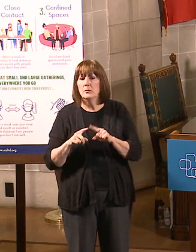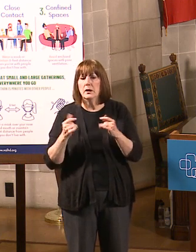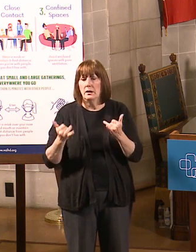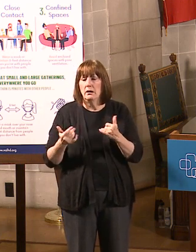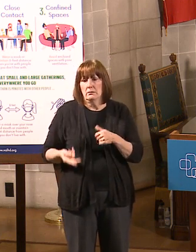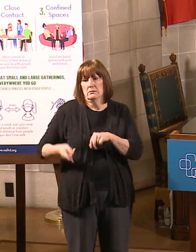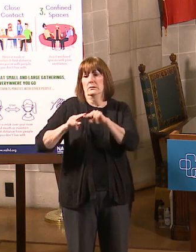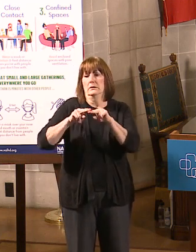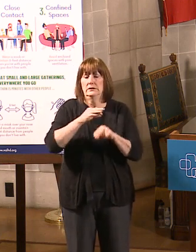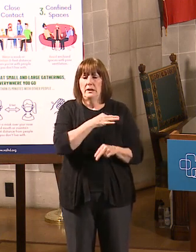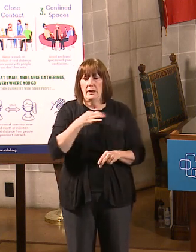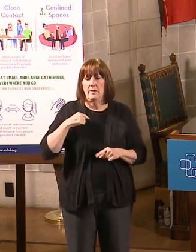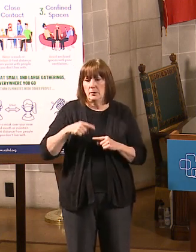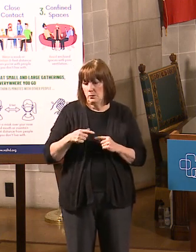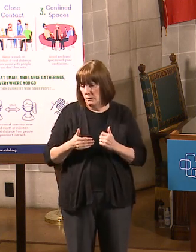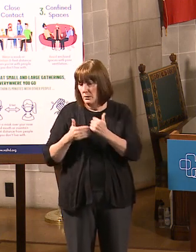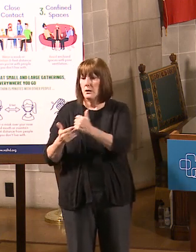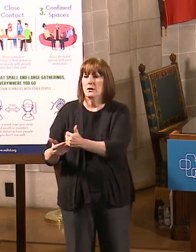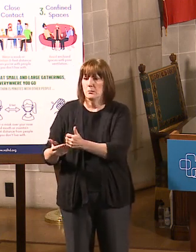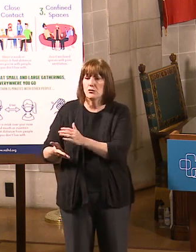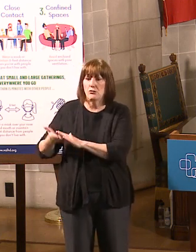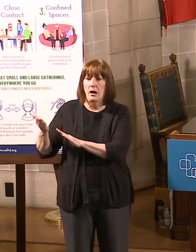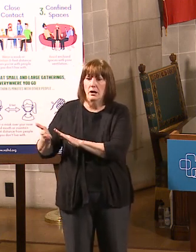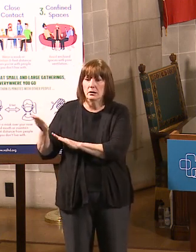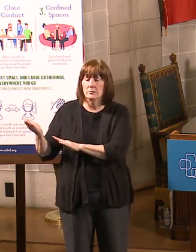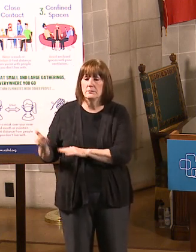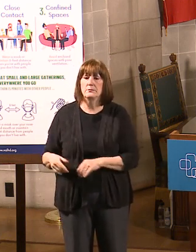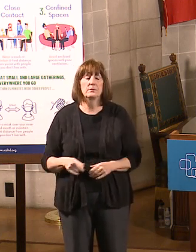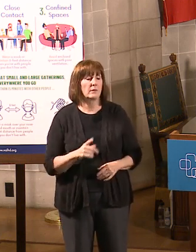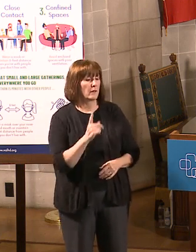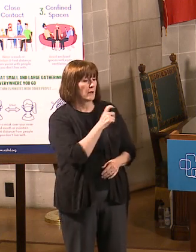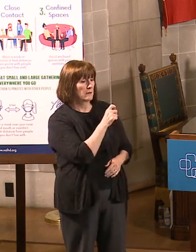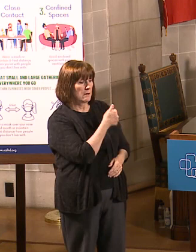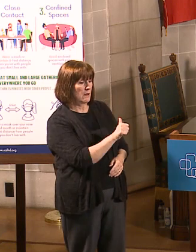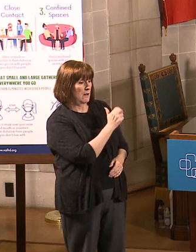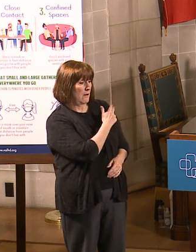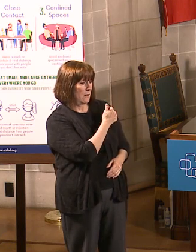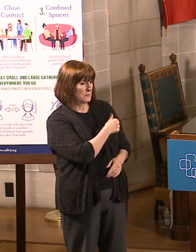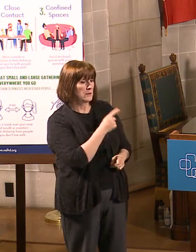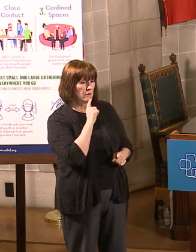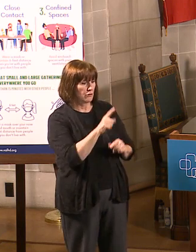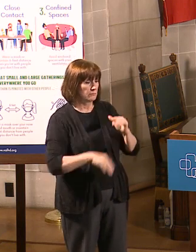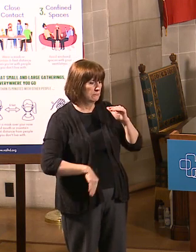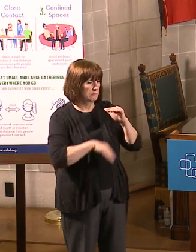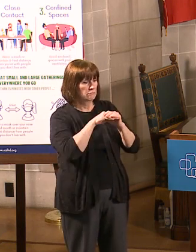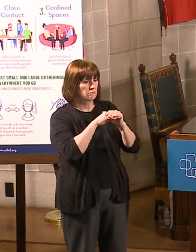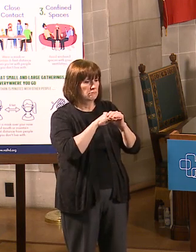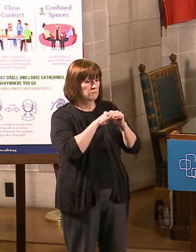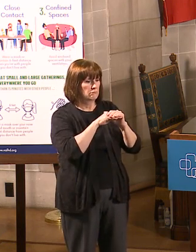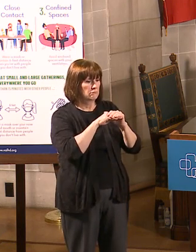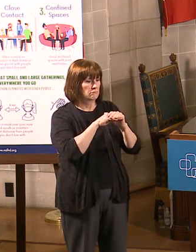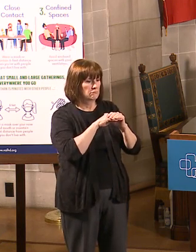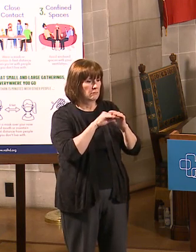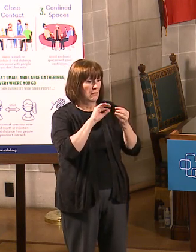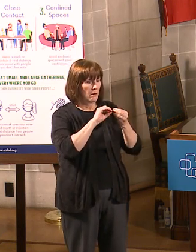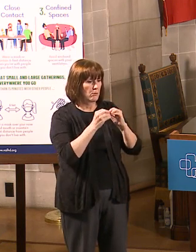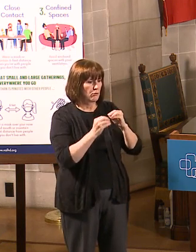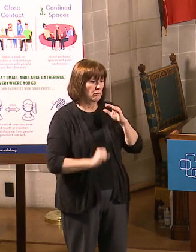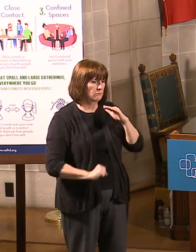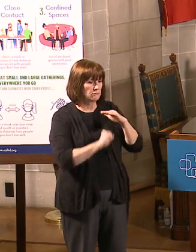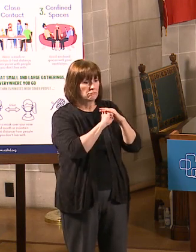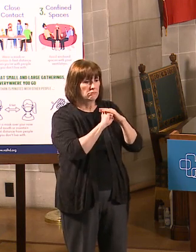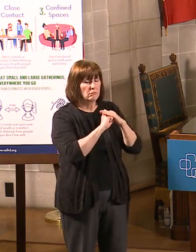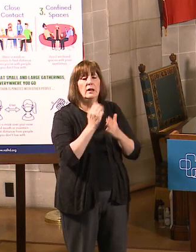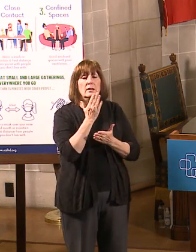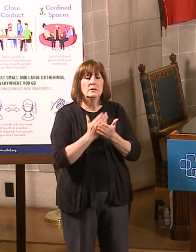actually increased their staff to help with this. And are there any hospitals that are at capacity? There are some hospitals that might